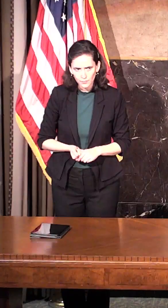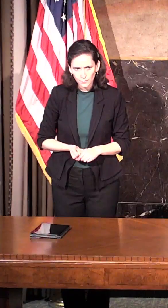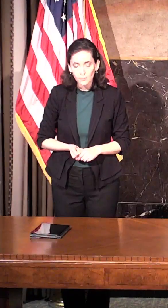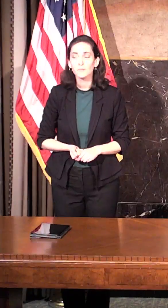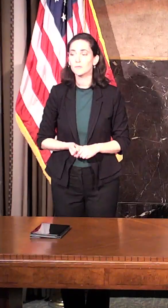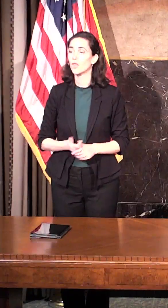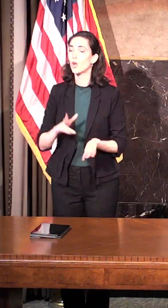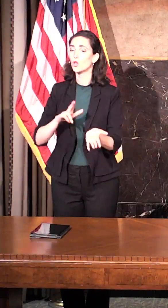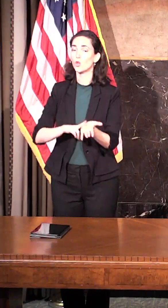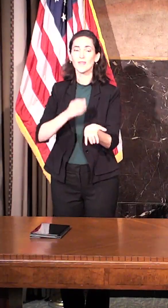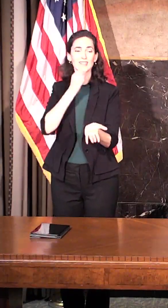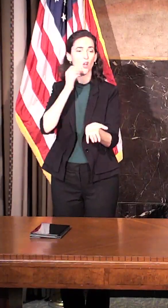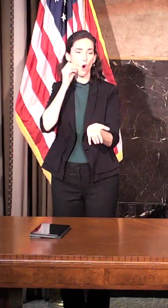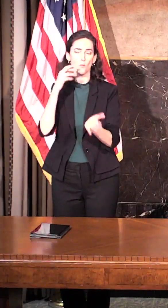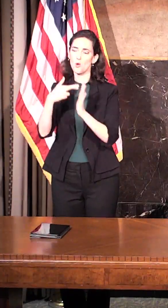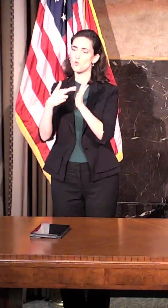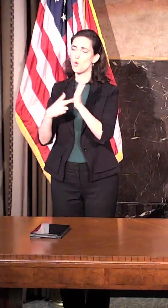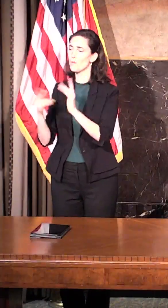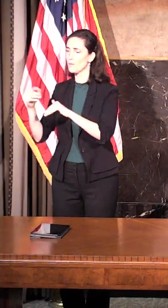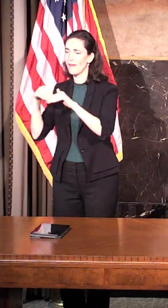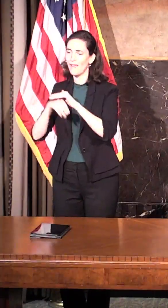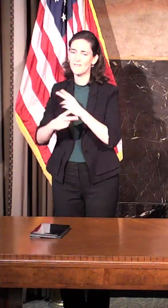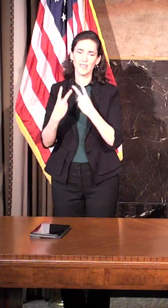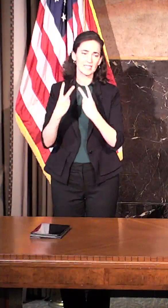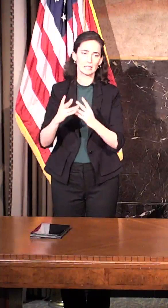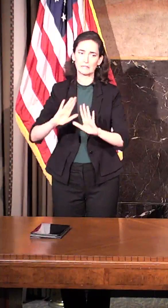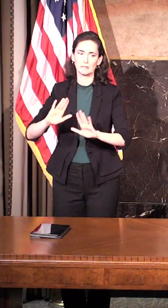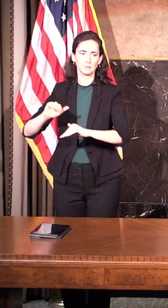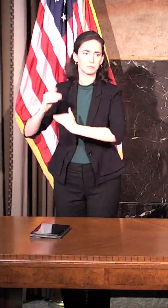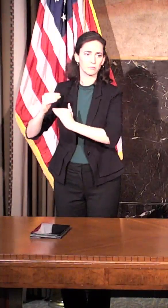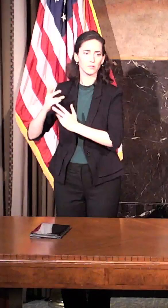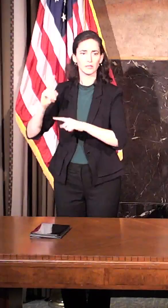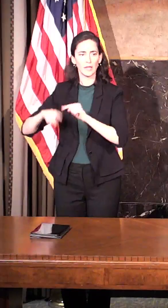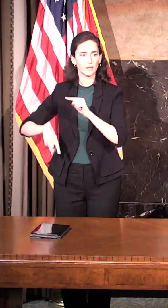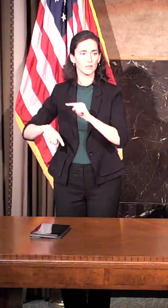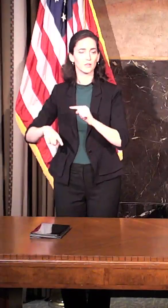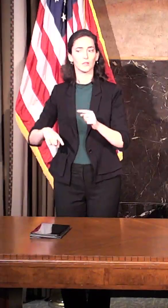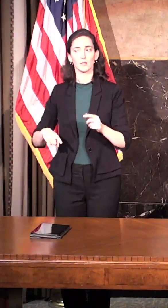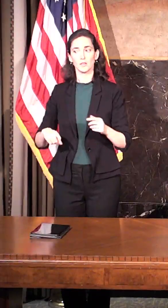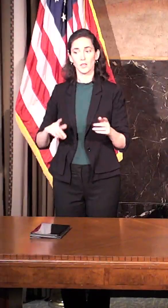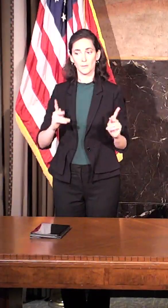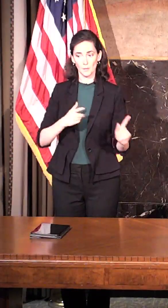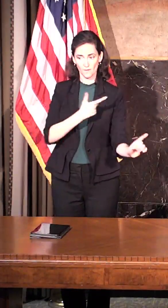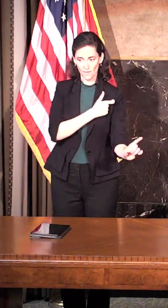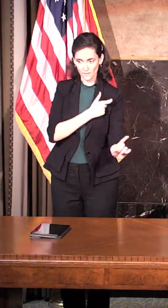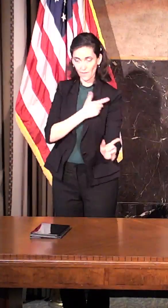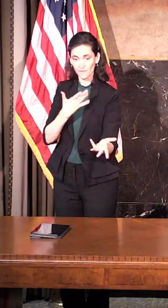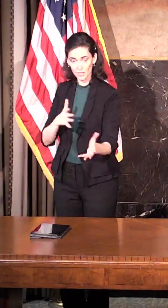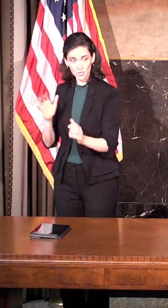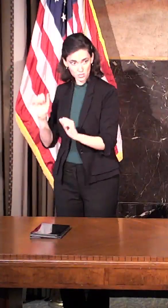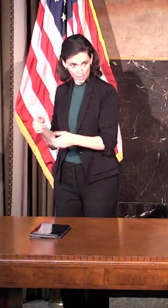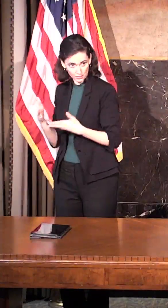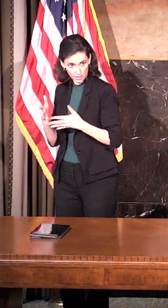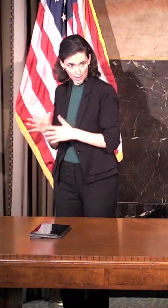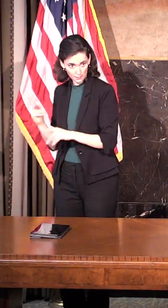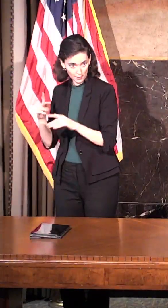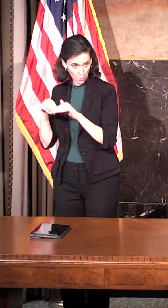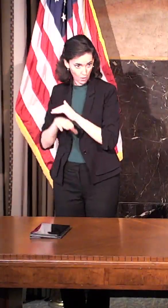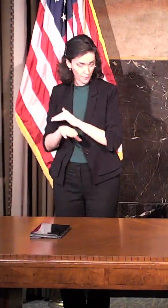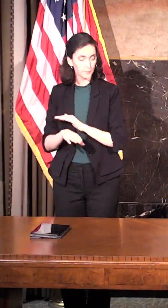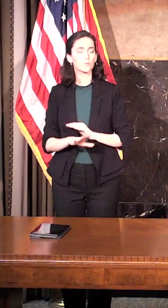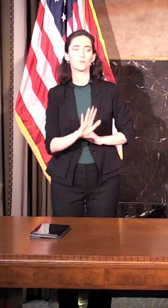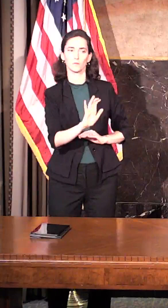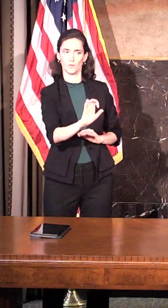since we already have a large portion of our seniors having an opportunity to get vaccinated? Yeah, a couple of things on that. They're